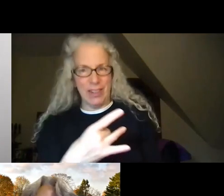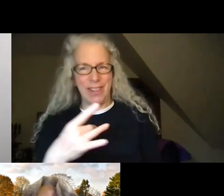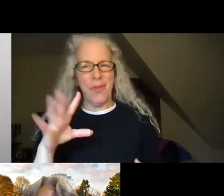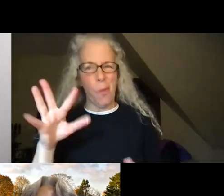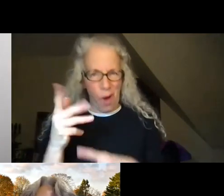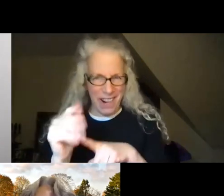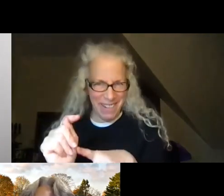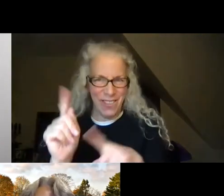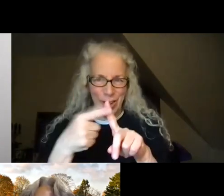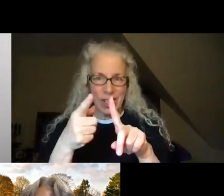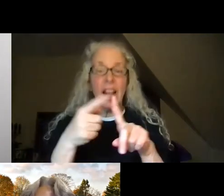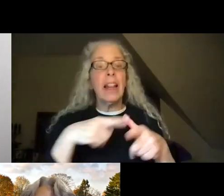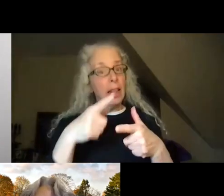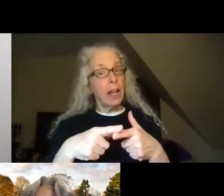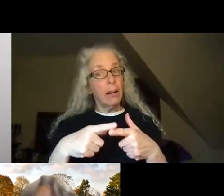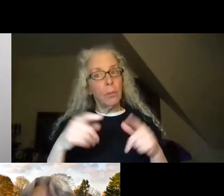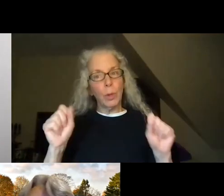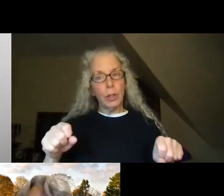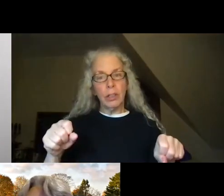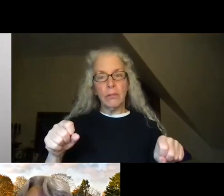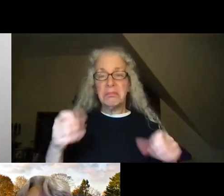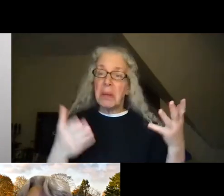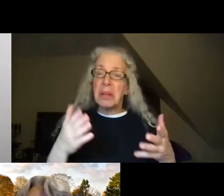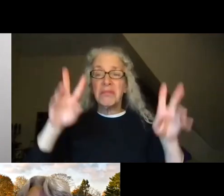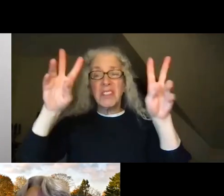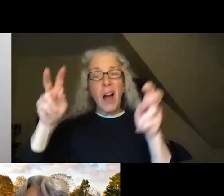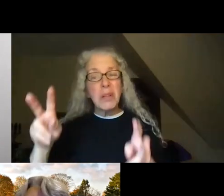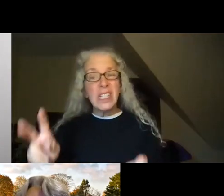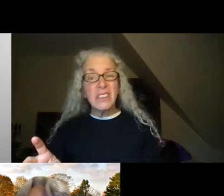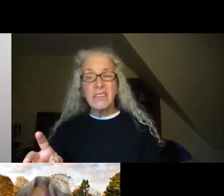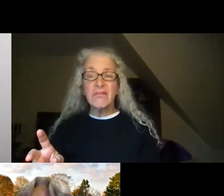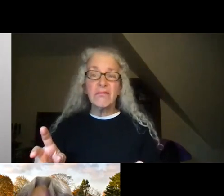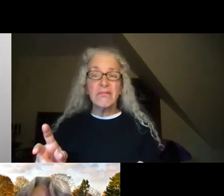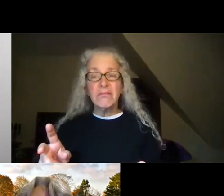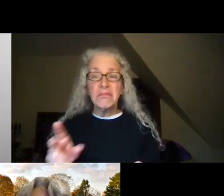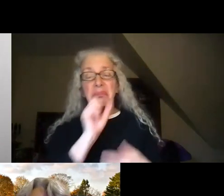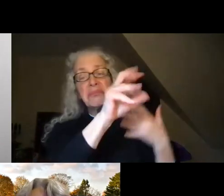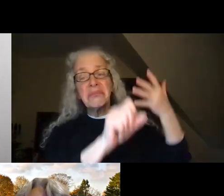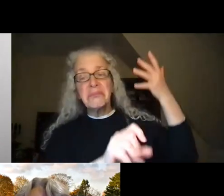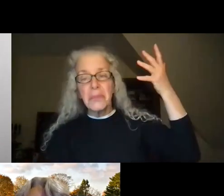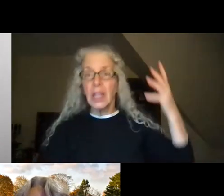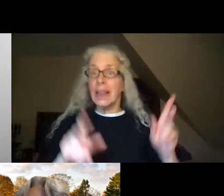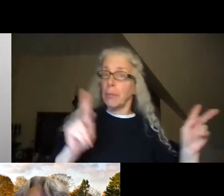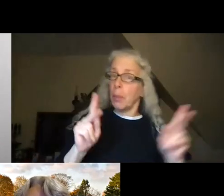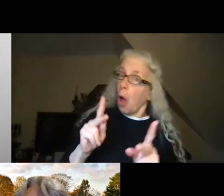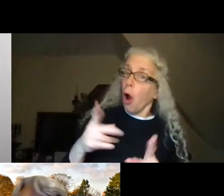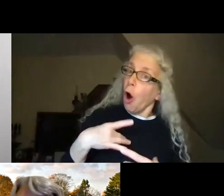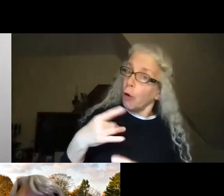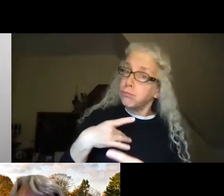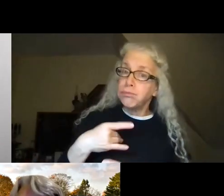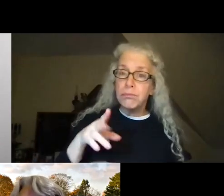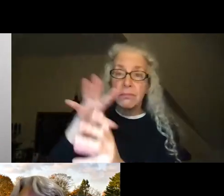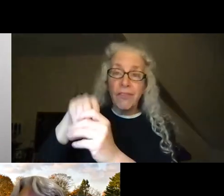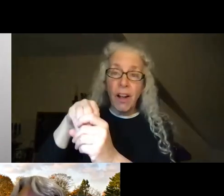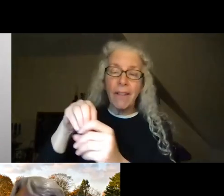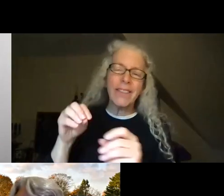we present some topics, often people will come out, for some kind of